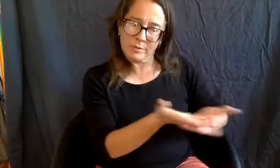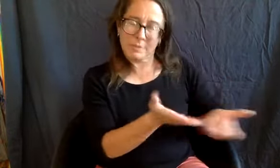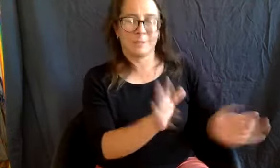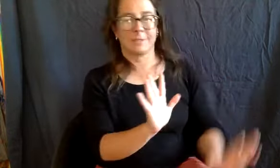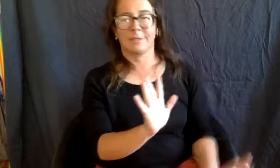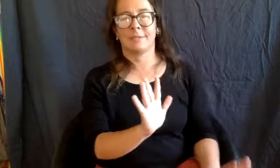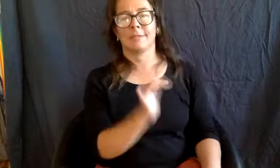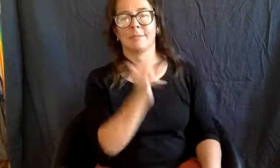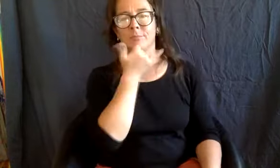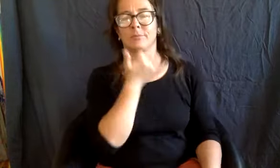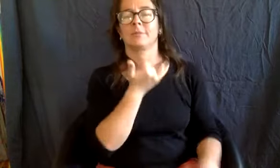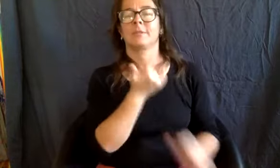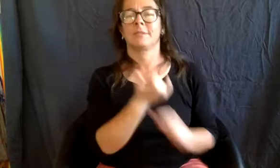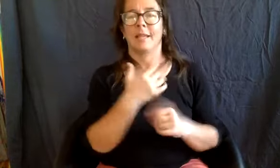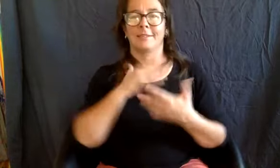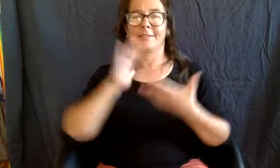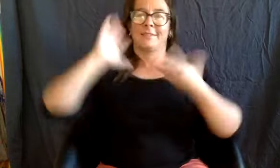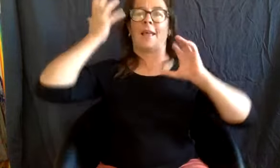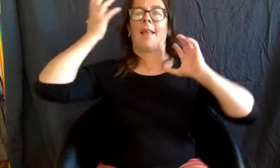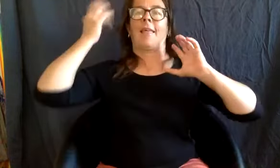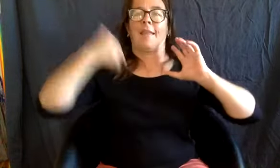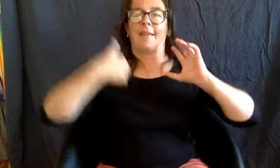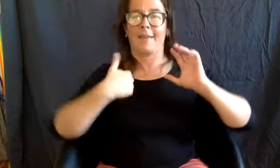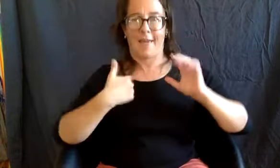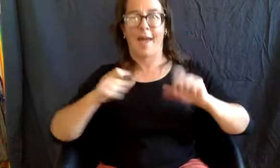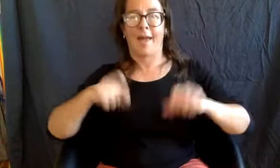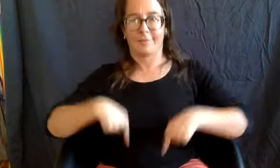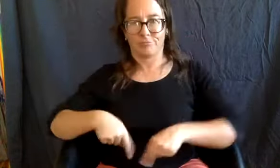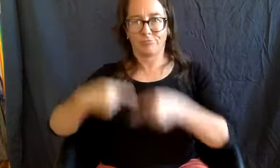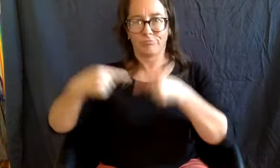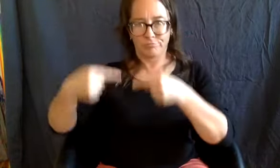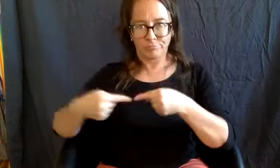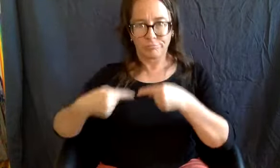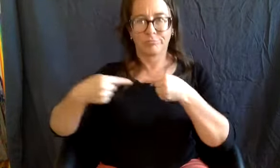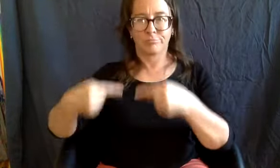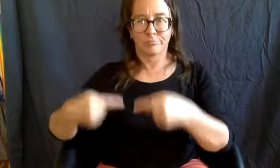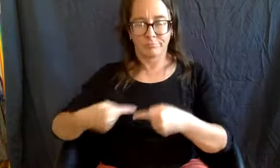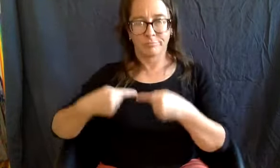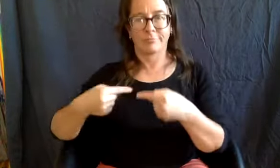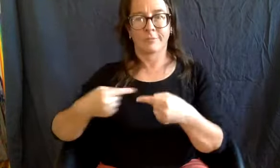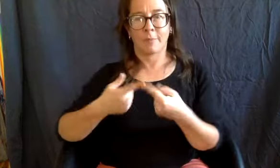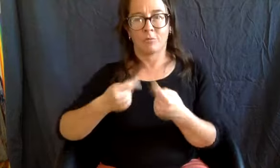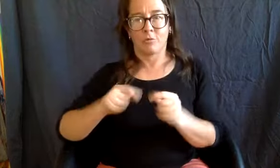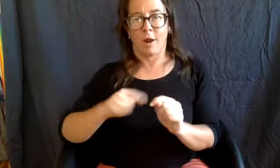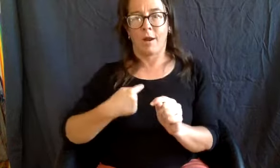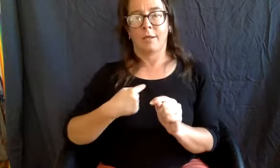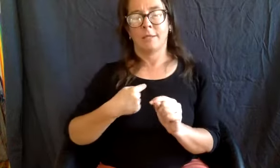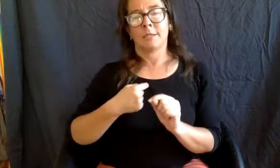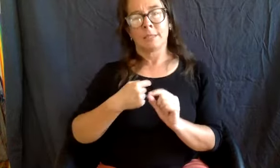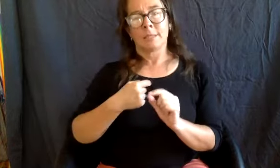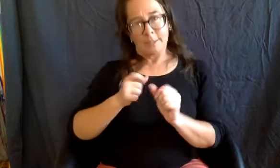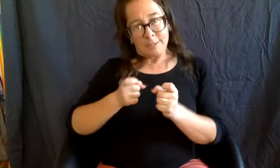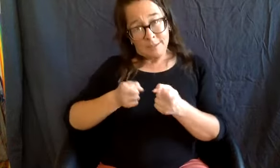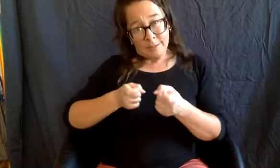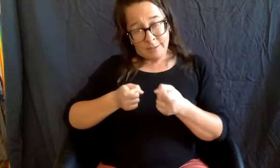and forth. I go back working an Al-Anon program, and that works for me for 10 minutes. And then when I don't get the results